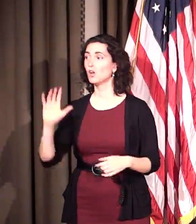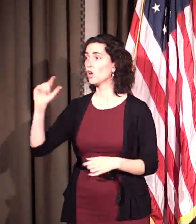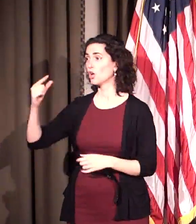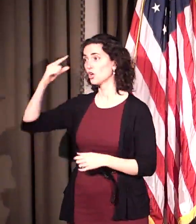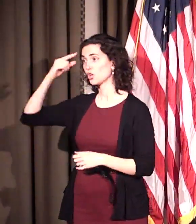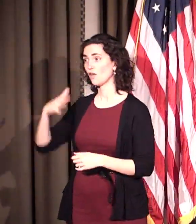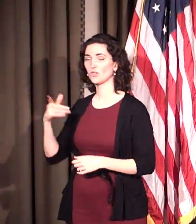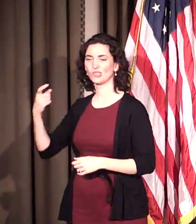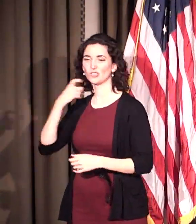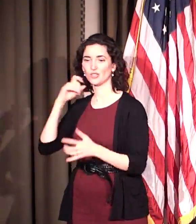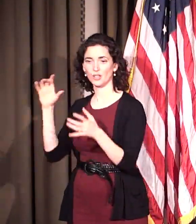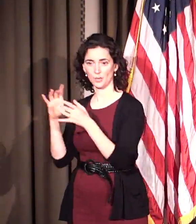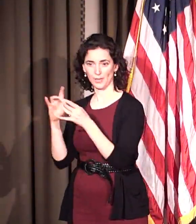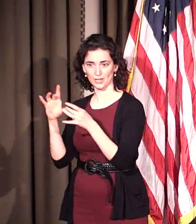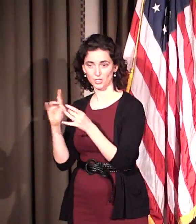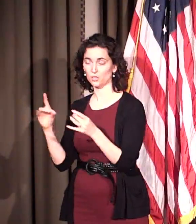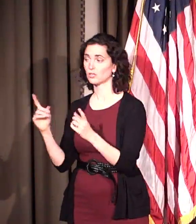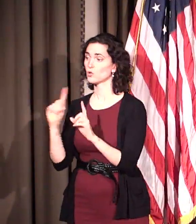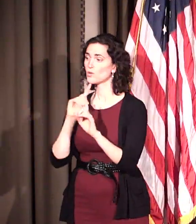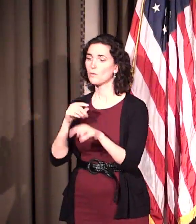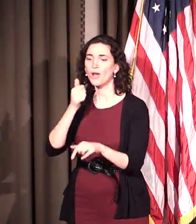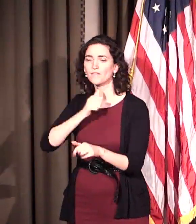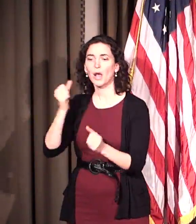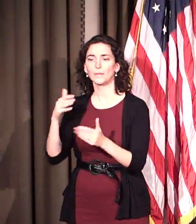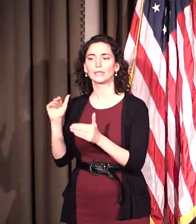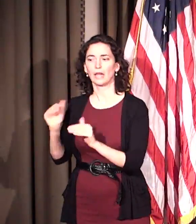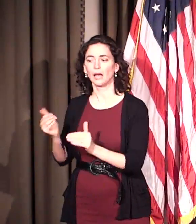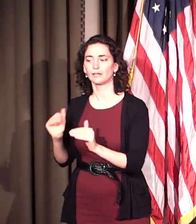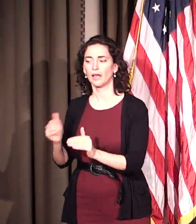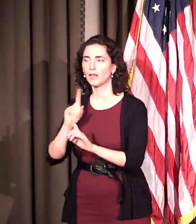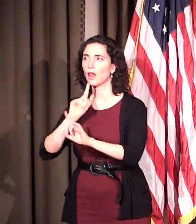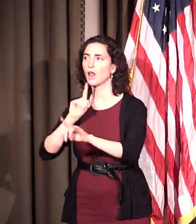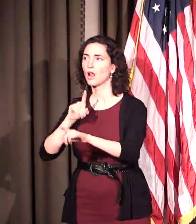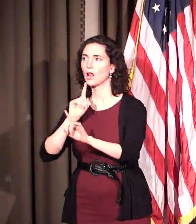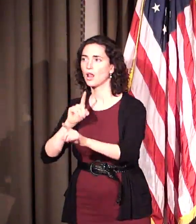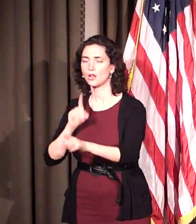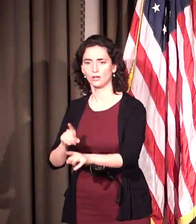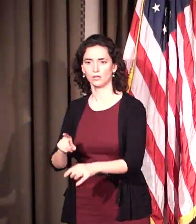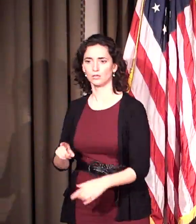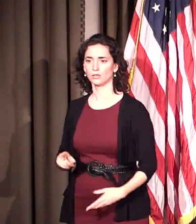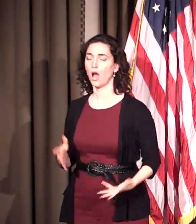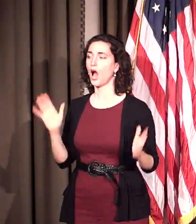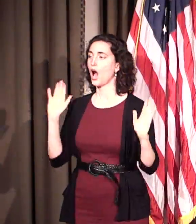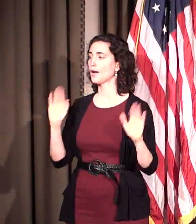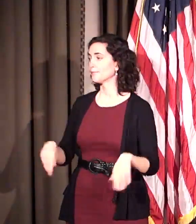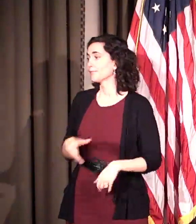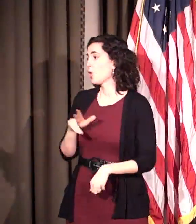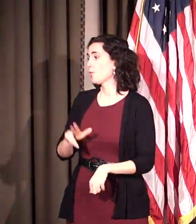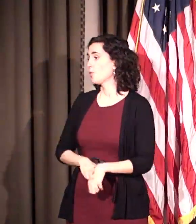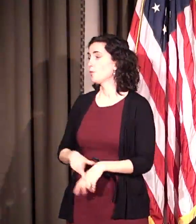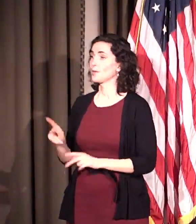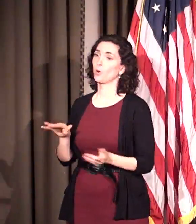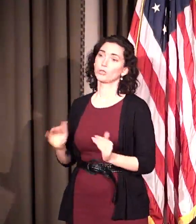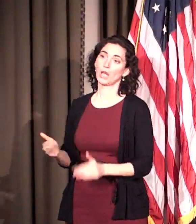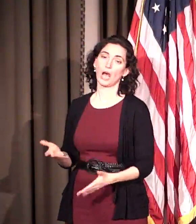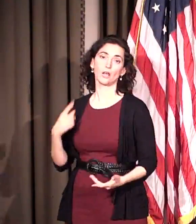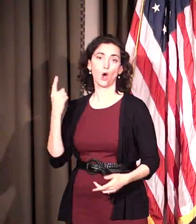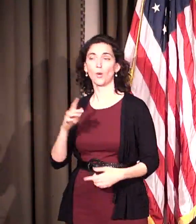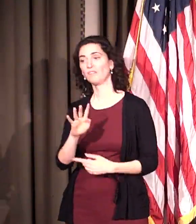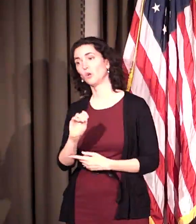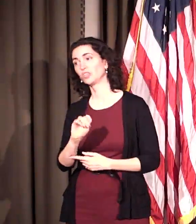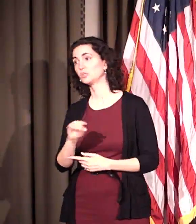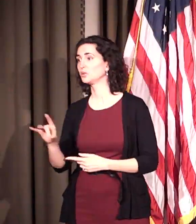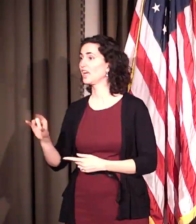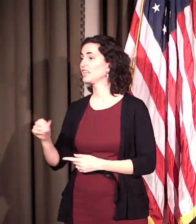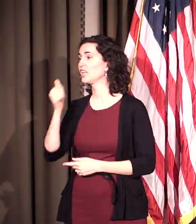with regards to the amount of deaths that we report every day, we cannot accept as a new normal that we're going to be reporting anywhere from 40